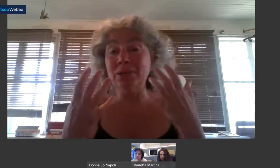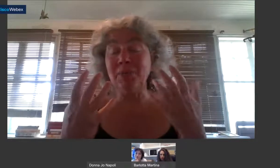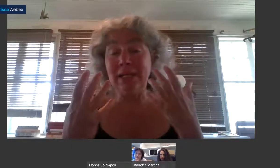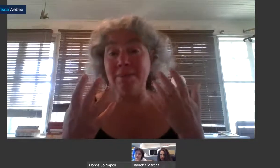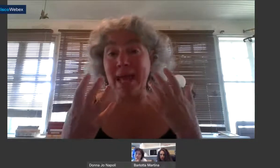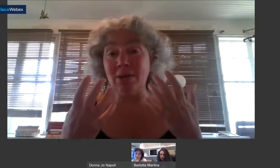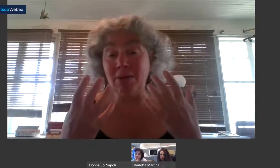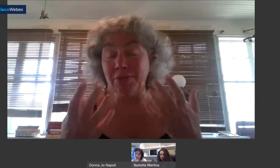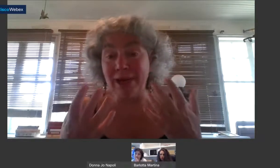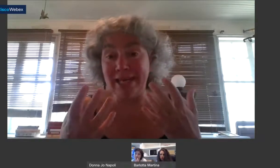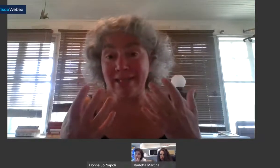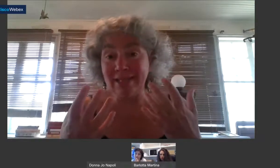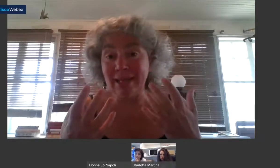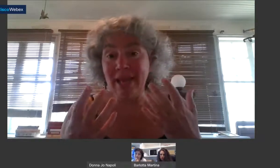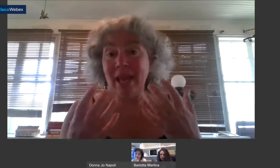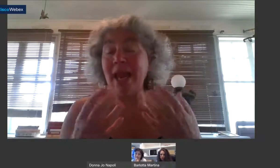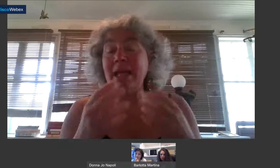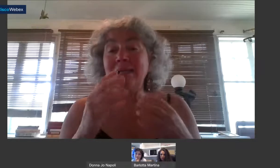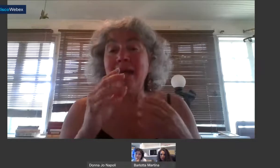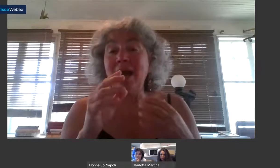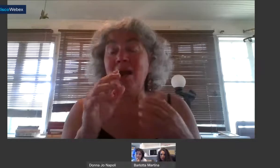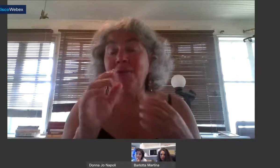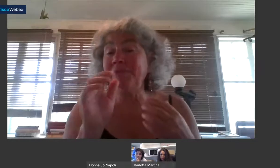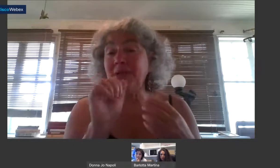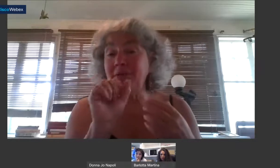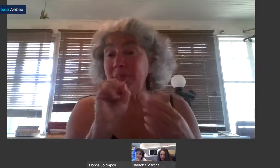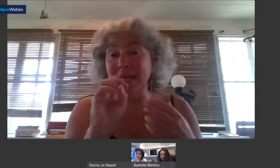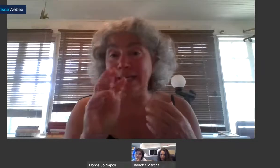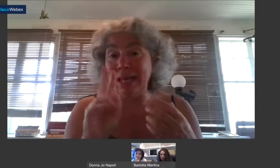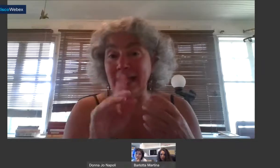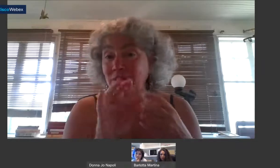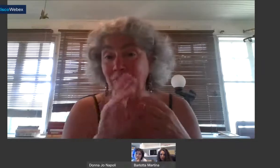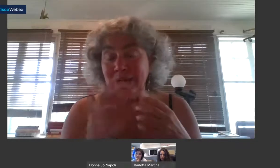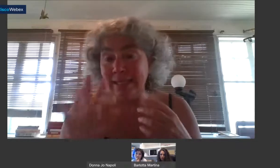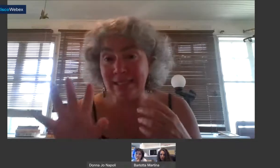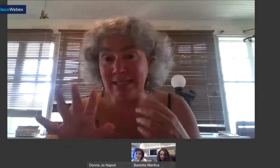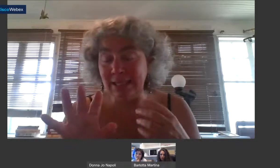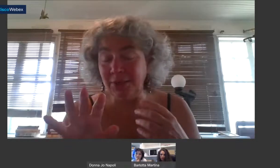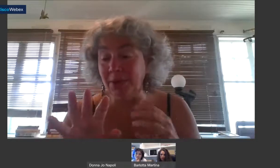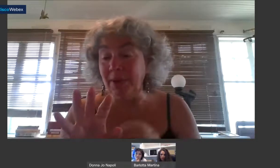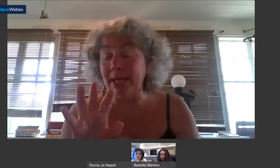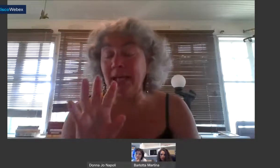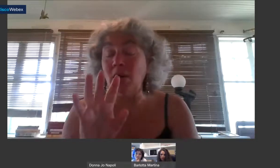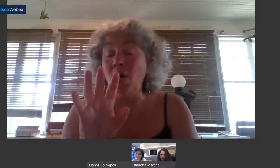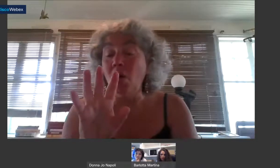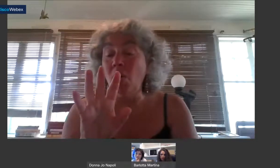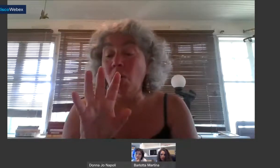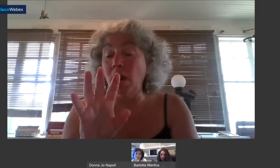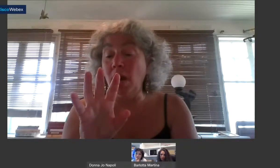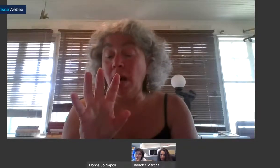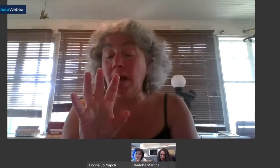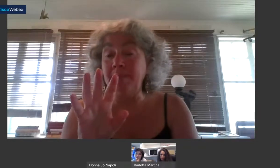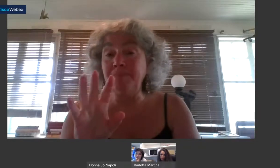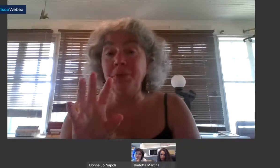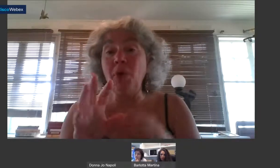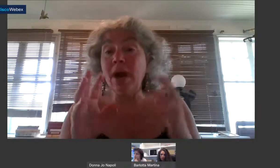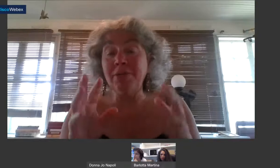really bad arthritis and her finger spelling has really deteriorated, or other